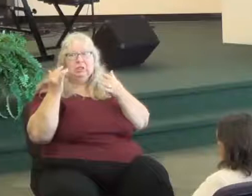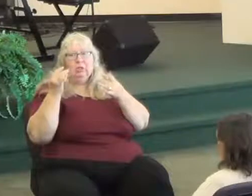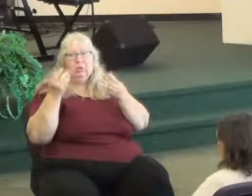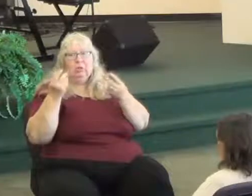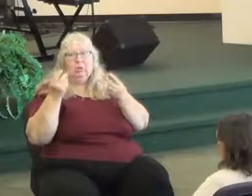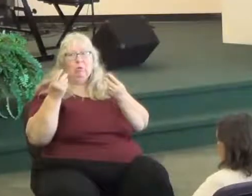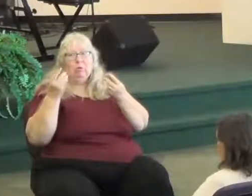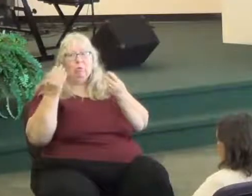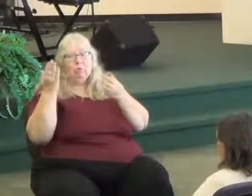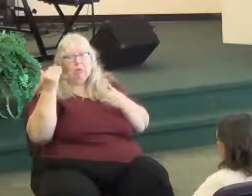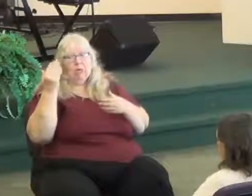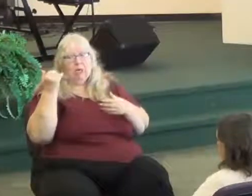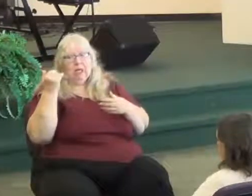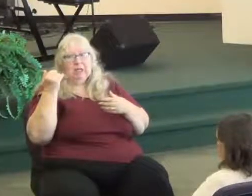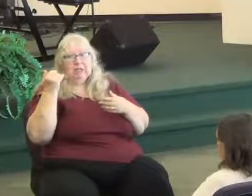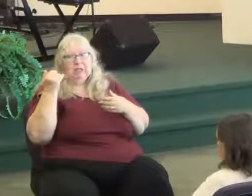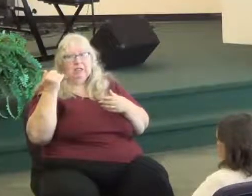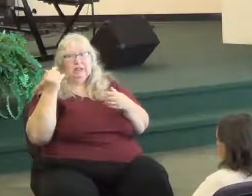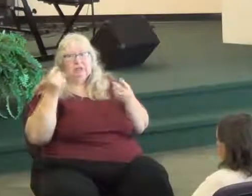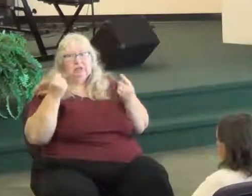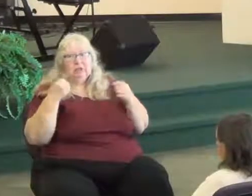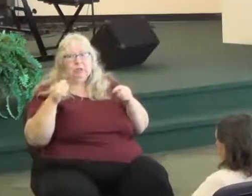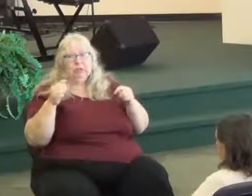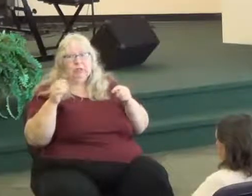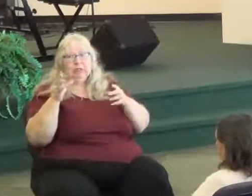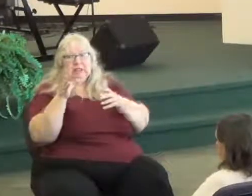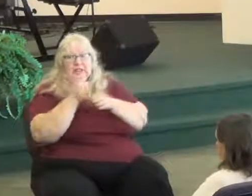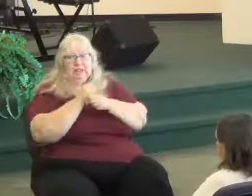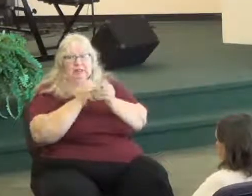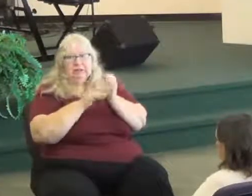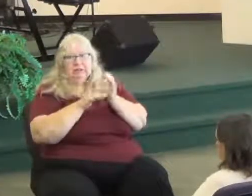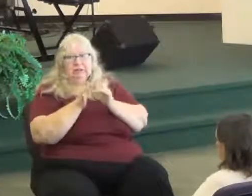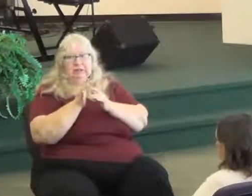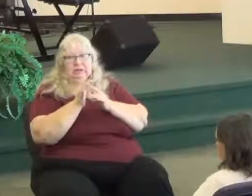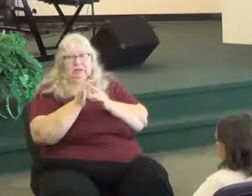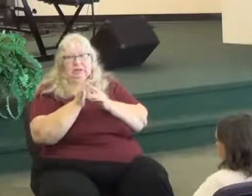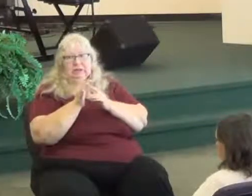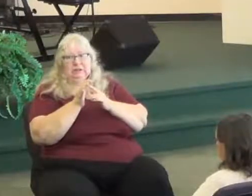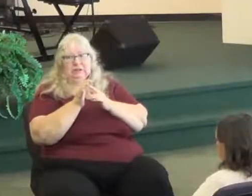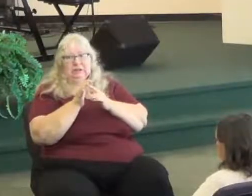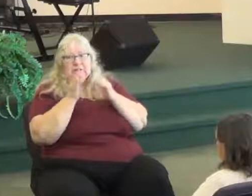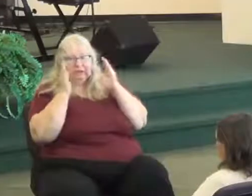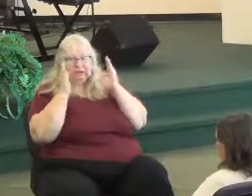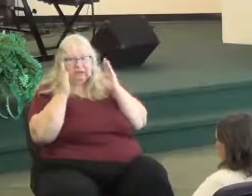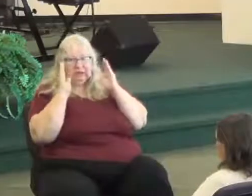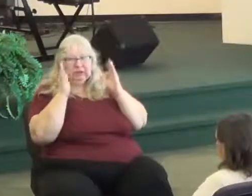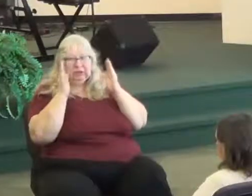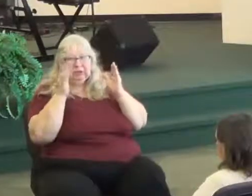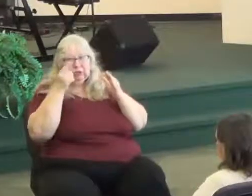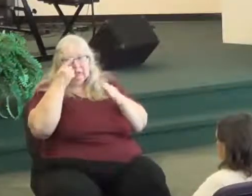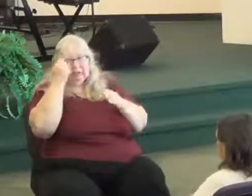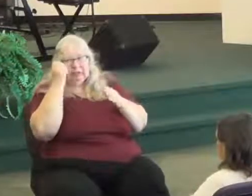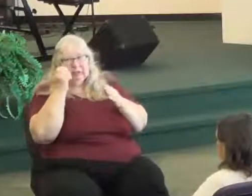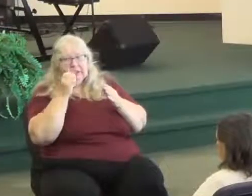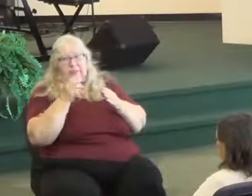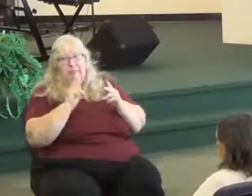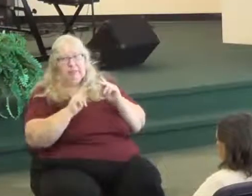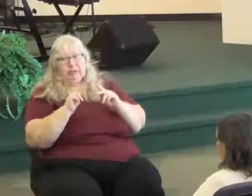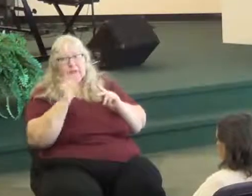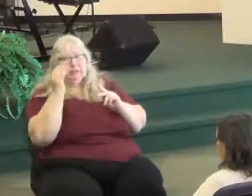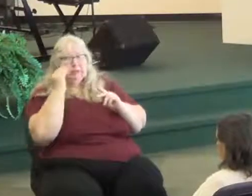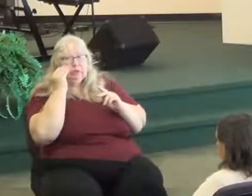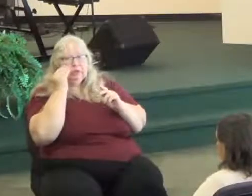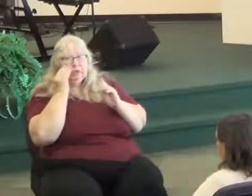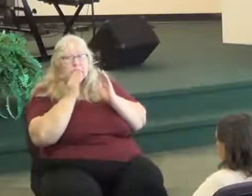trying to get his attention and calling out to him? Well, Jesus is known as a miracle worker at this point. And nobody denies that he does